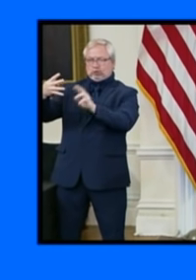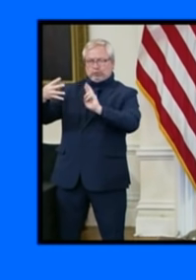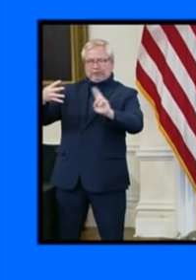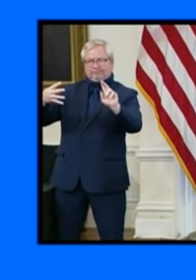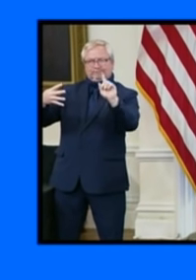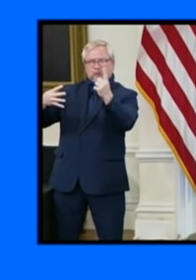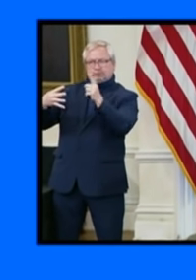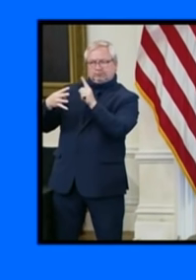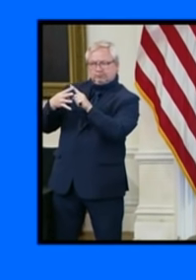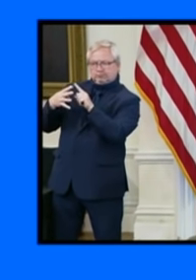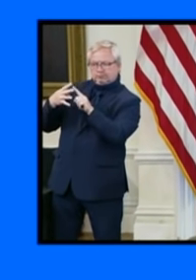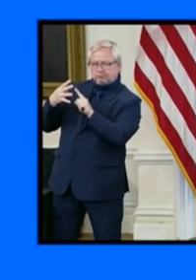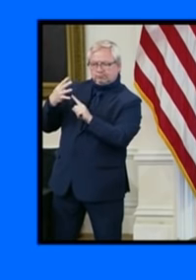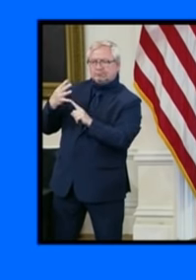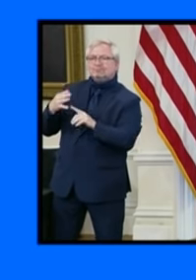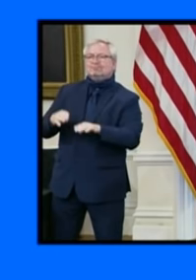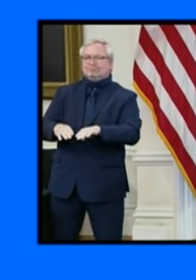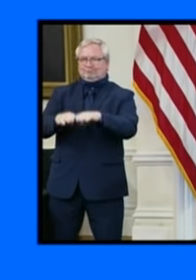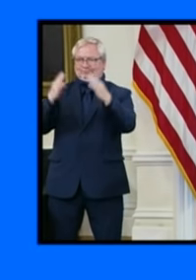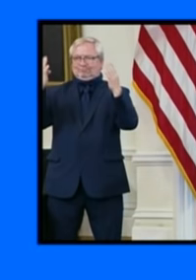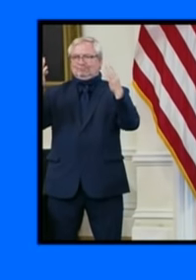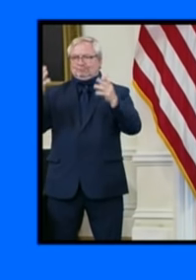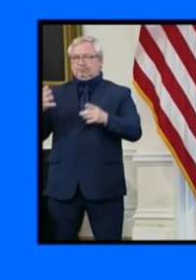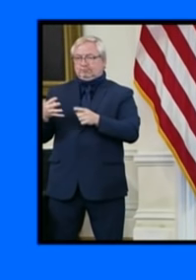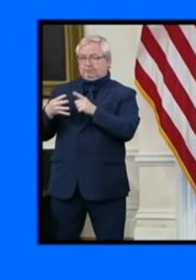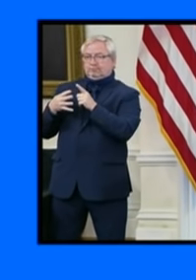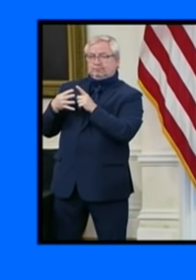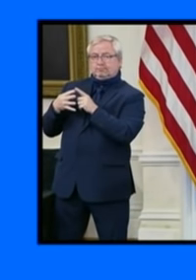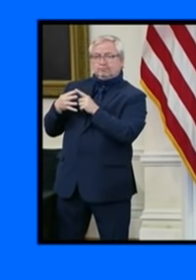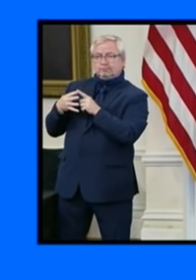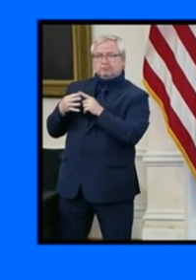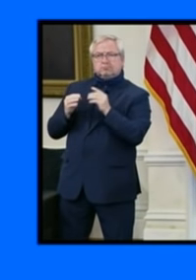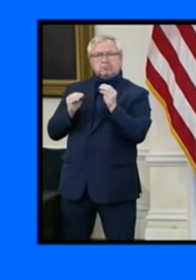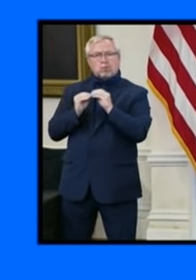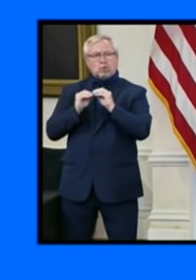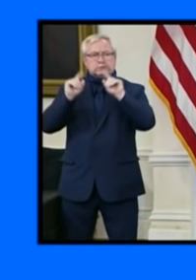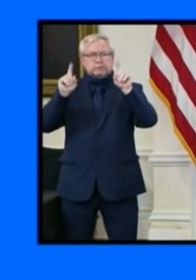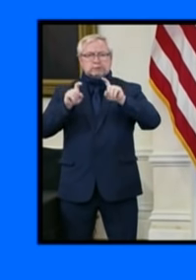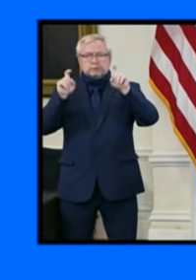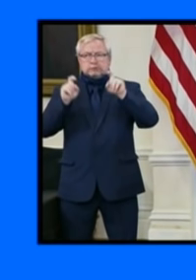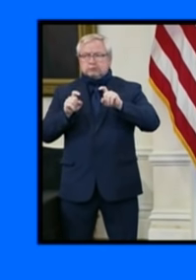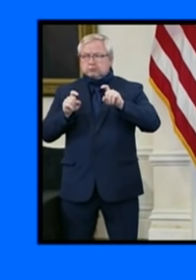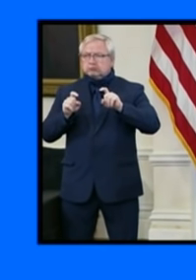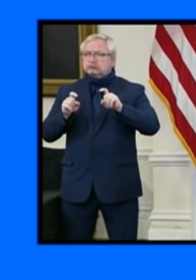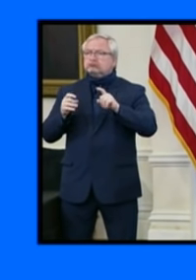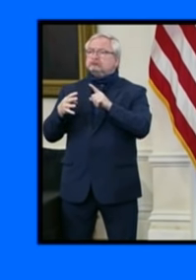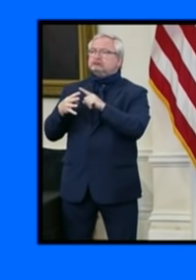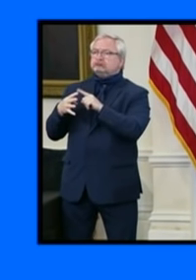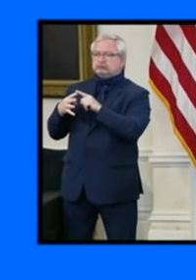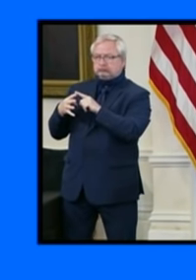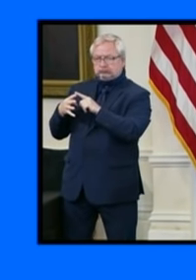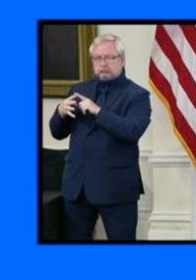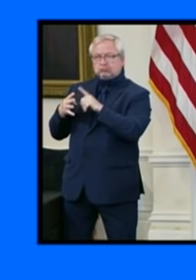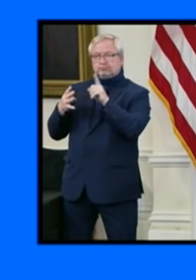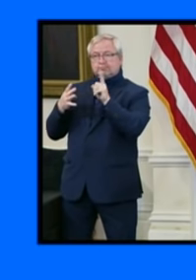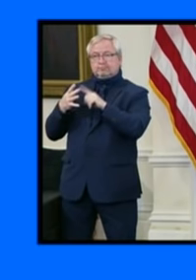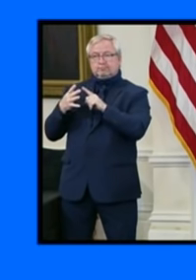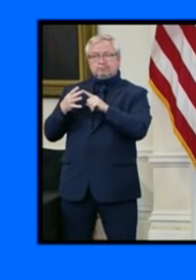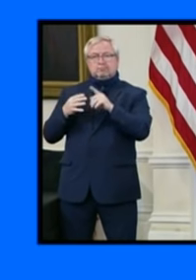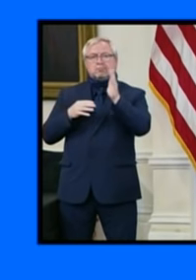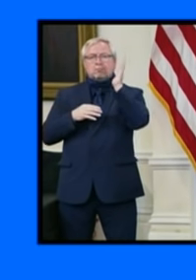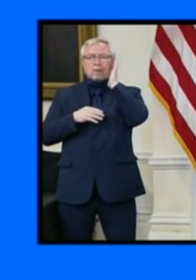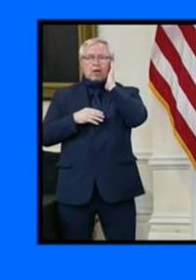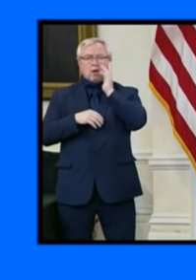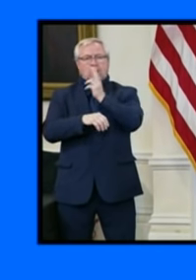stage 1 of our recovery efforts: expanded testing, increased hospital surge capacity and supply